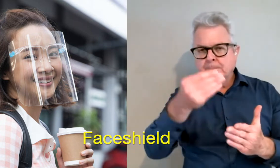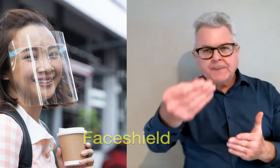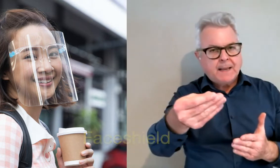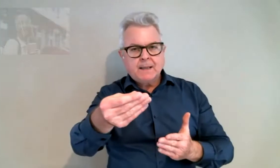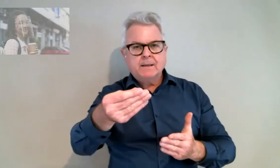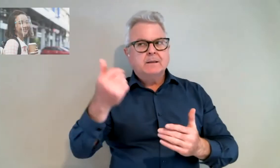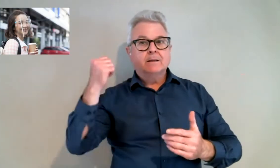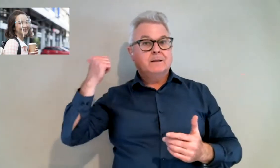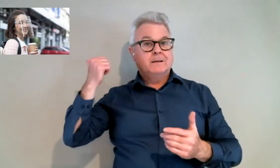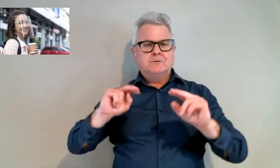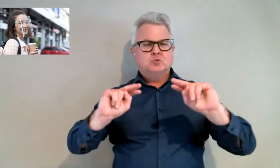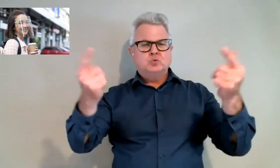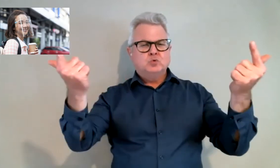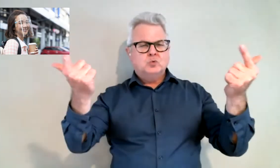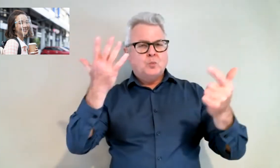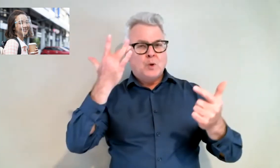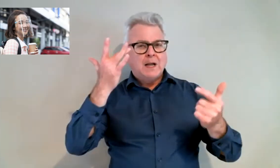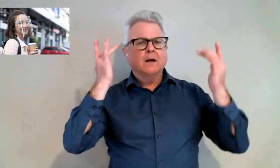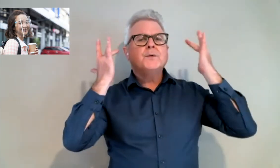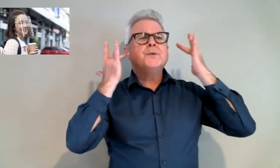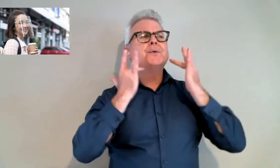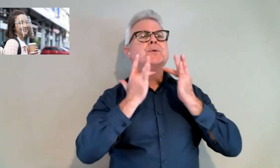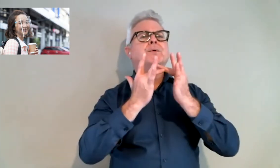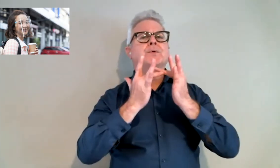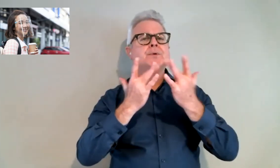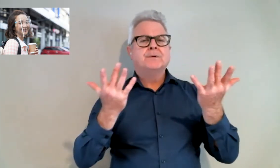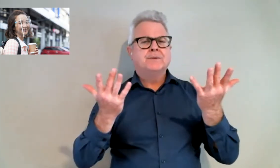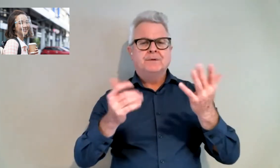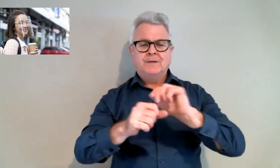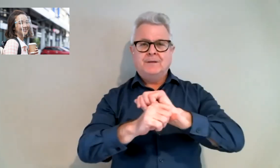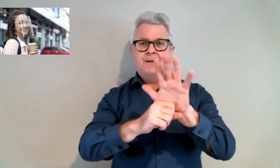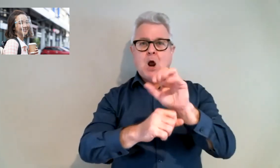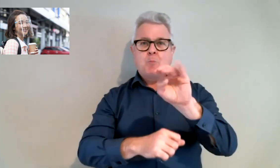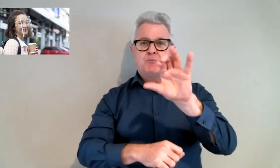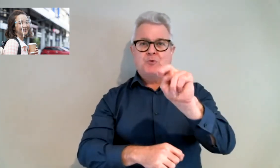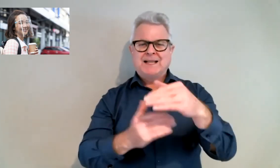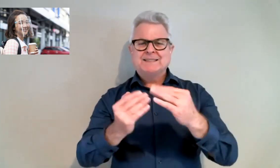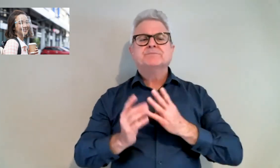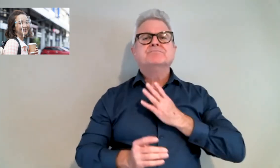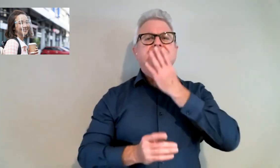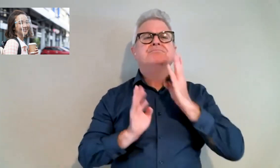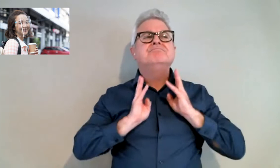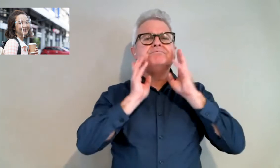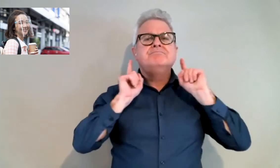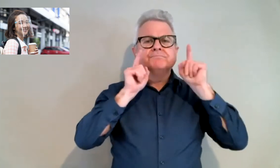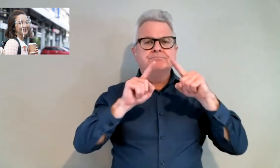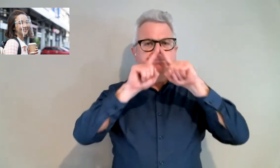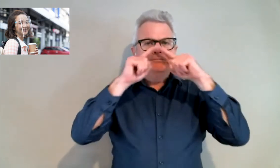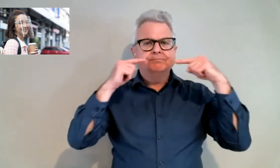That is also not recommended to purchase or utilize. They serve no purpose because of the fact that there is no protection. The Omicron